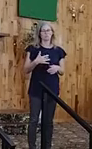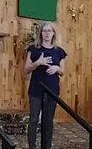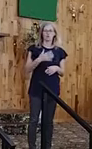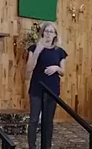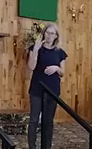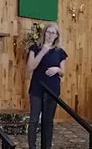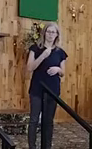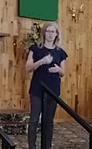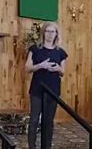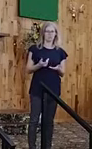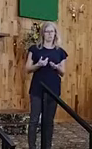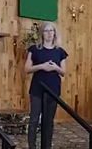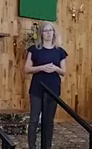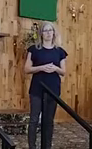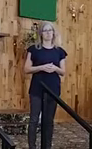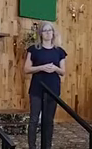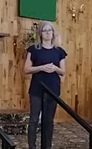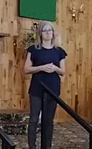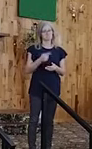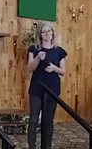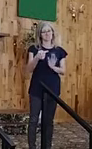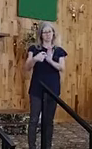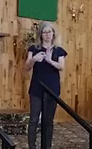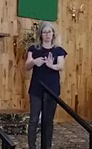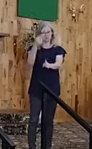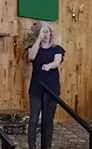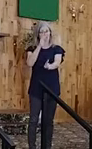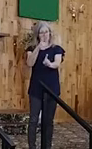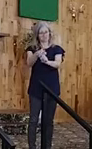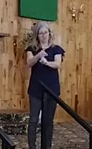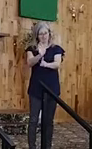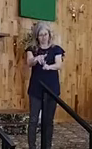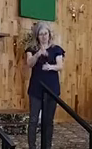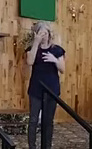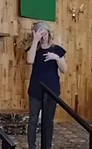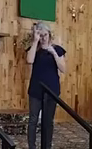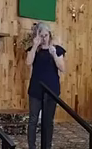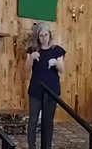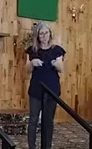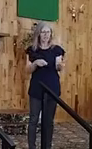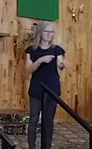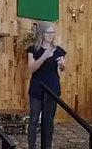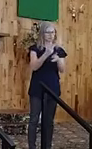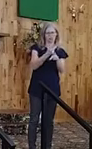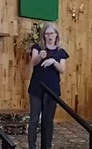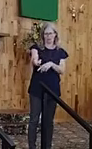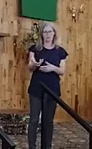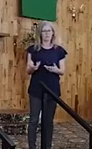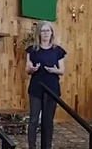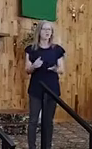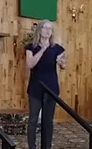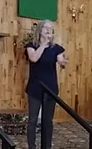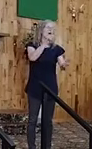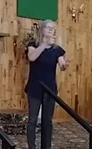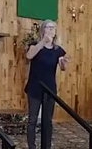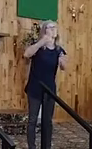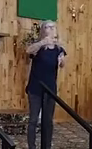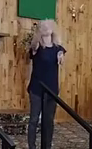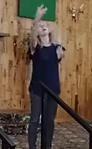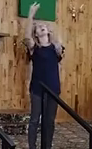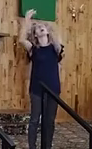of God, was a facet of God, and took care of them. I think we don't have to go back that far to see